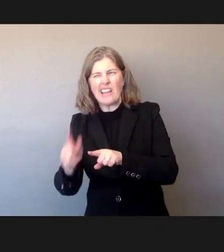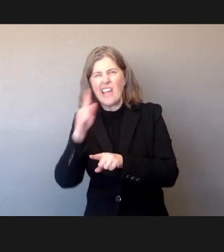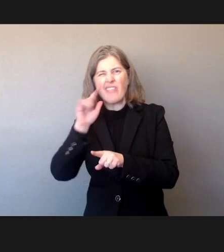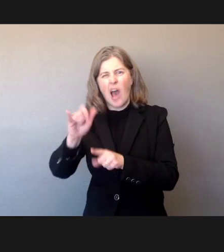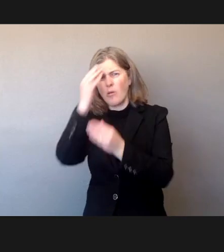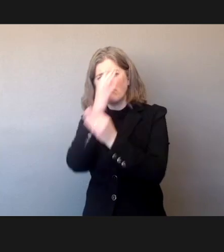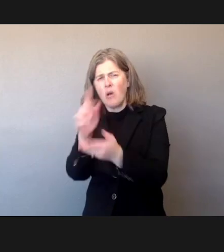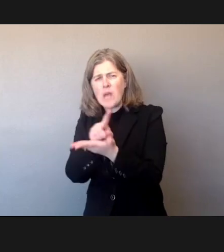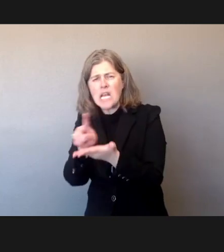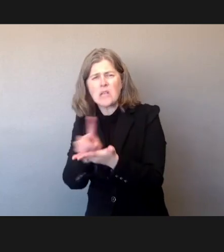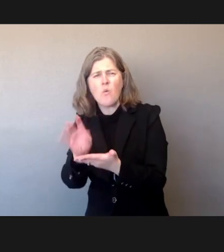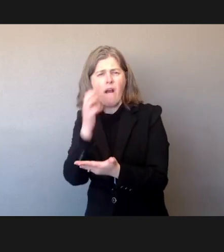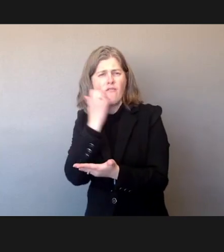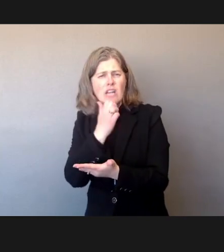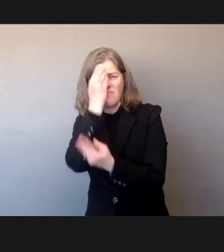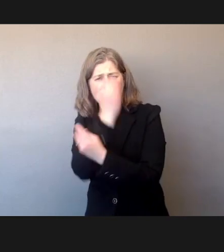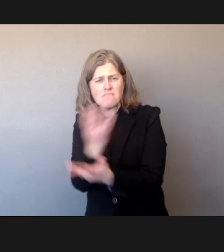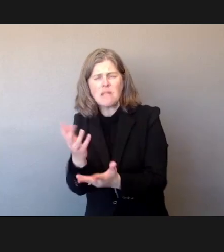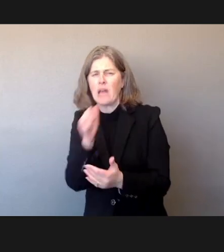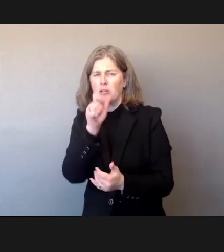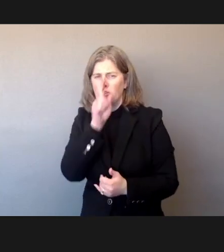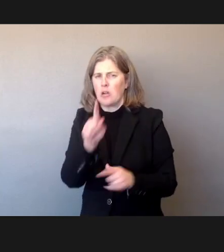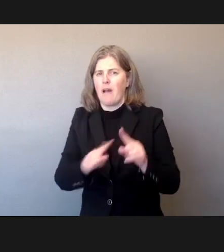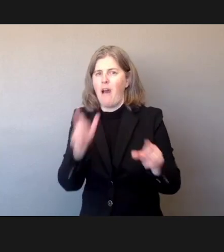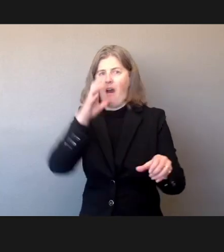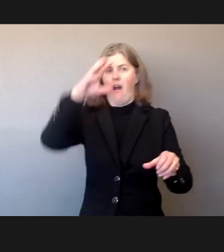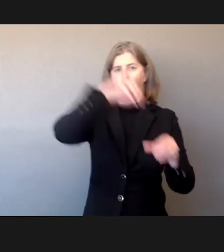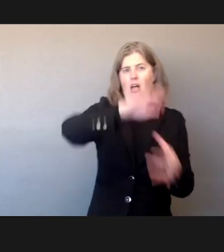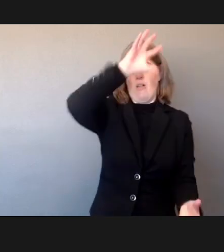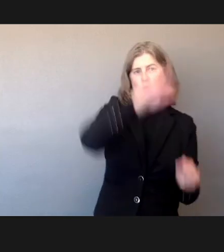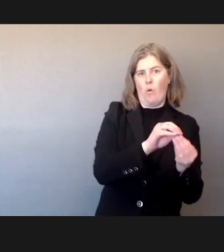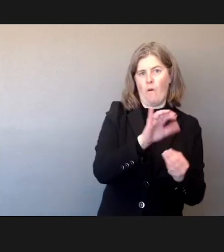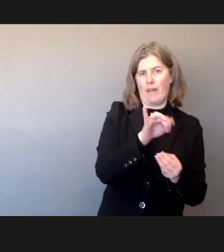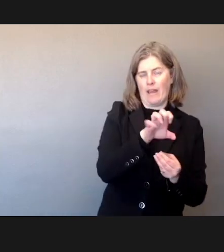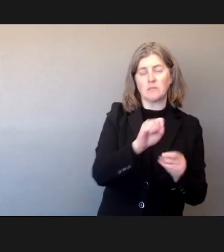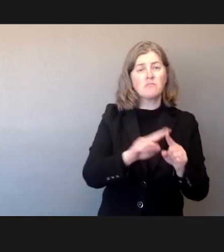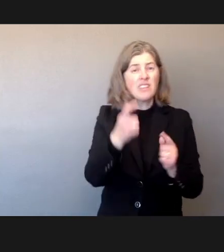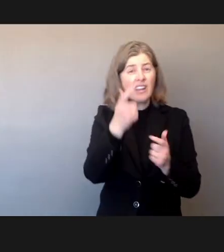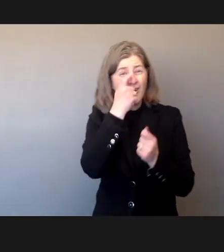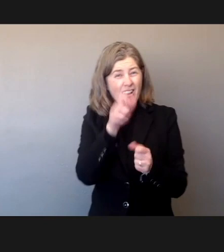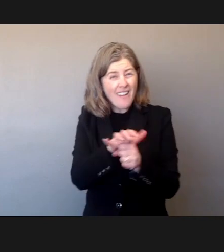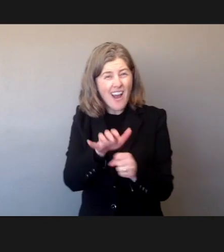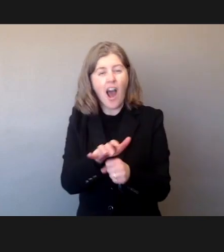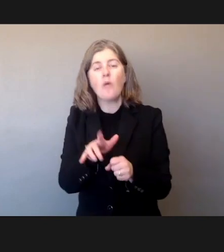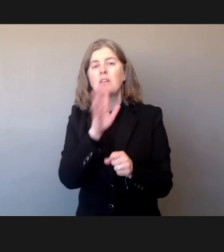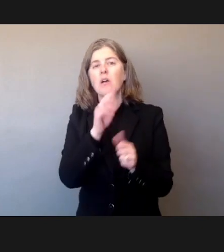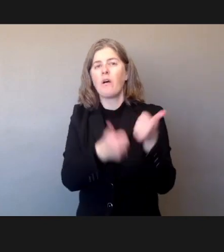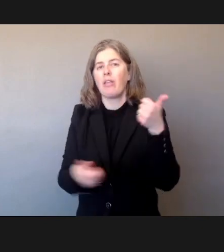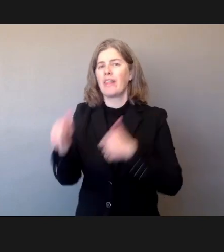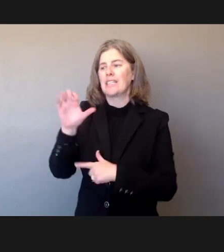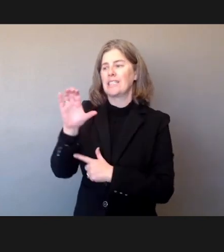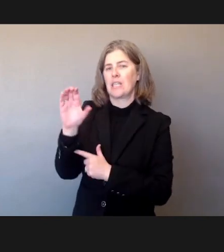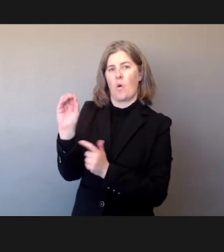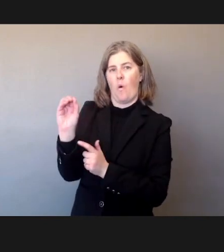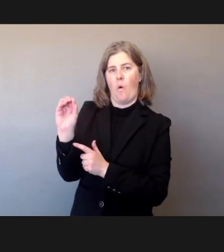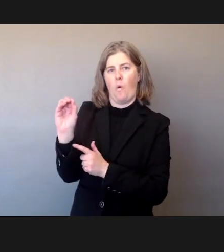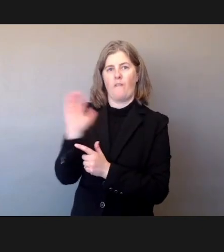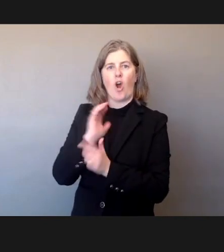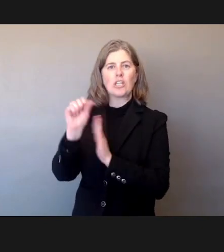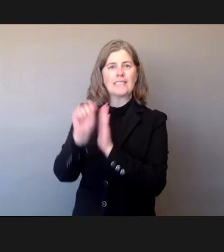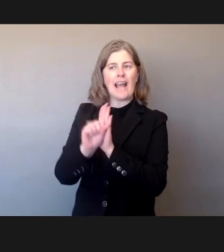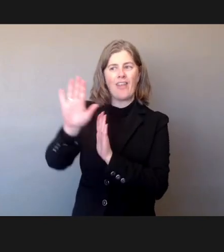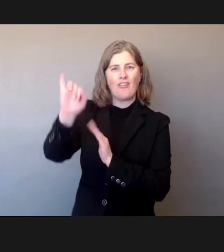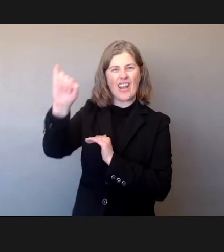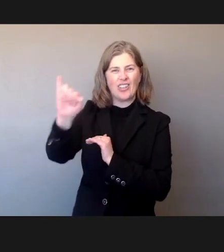or weekly, but I think we'll do that. Also, interestingly, I was talking to a CEO of one of our state's insurance companies,